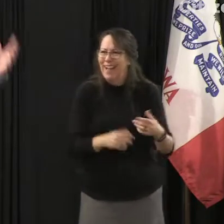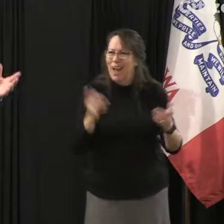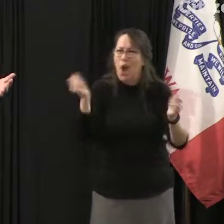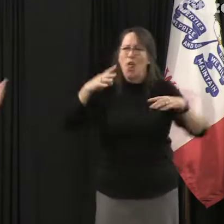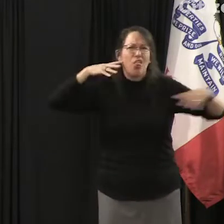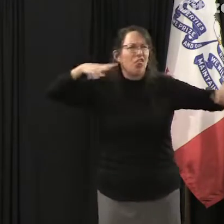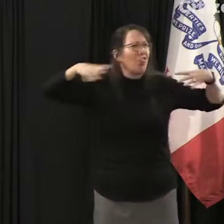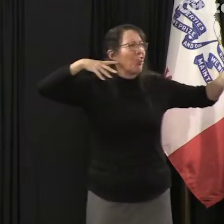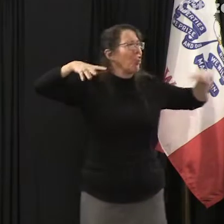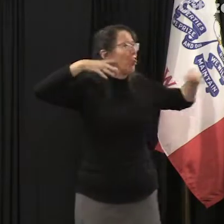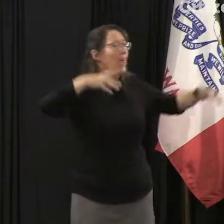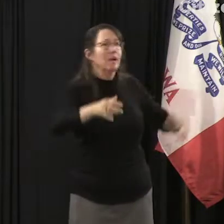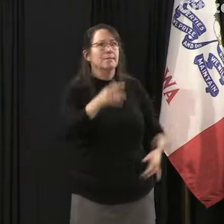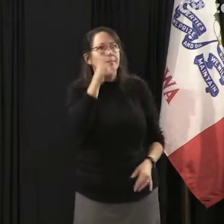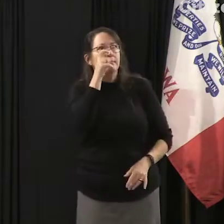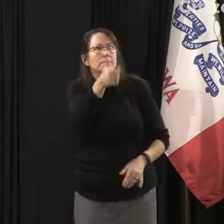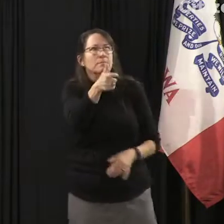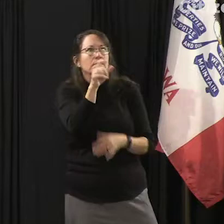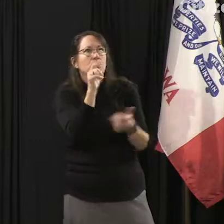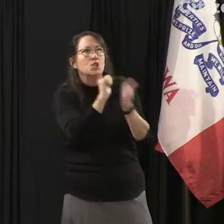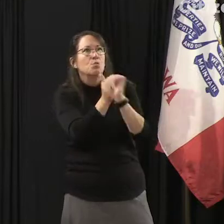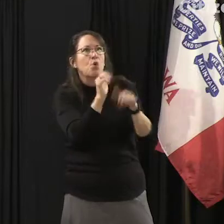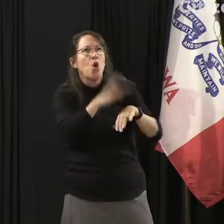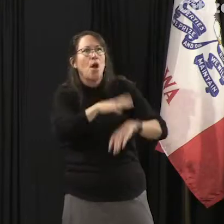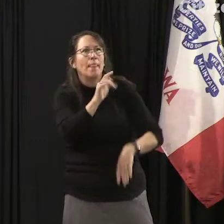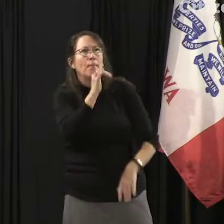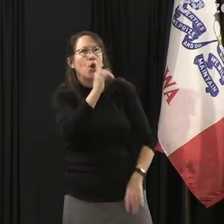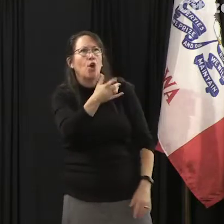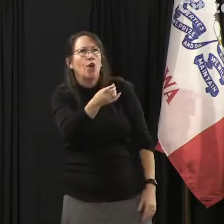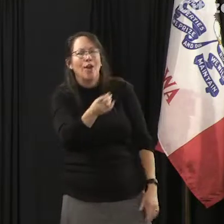All that noise and everything, so you can follow it all in the sports bars. And